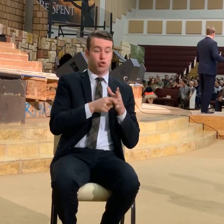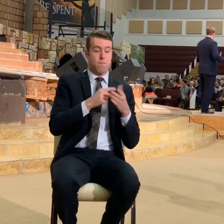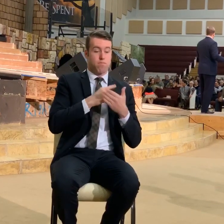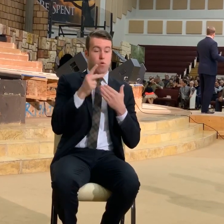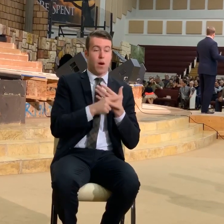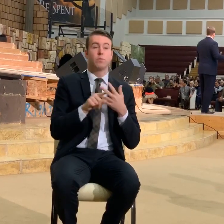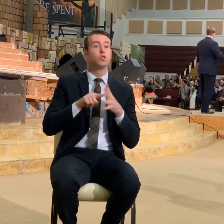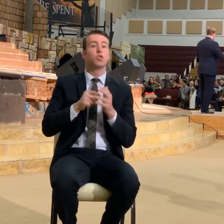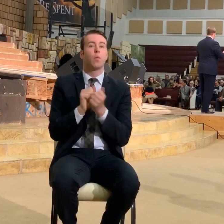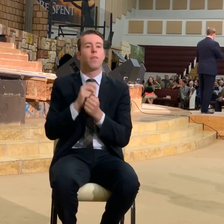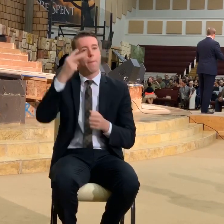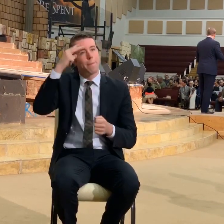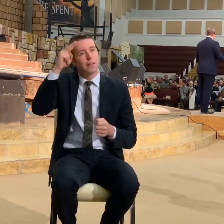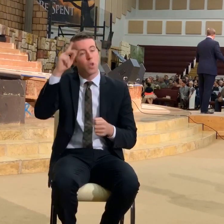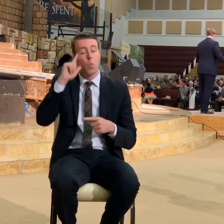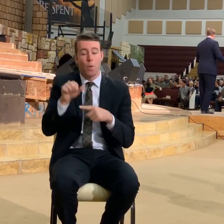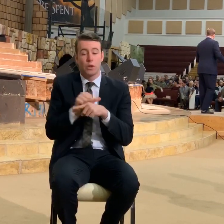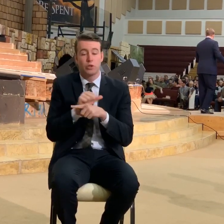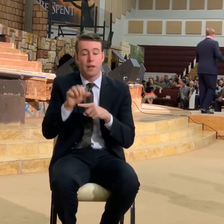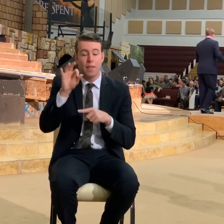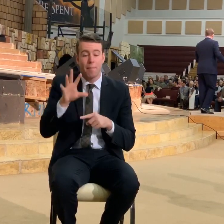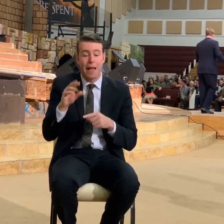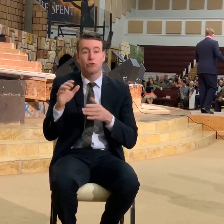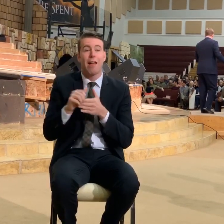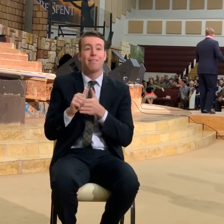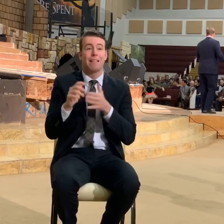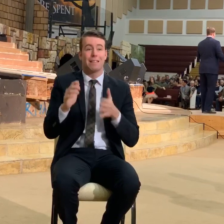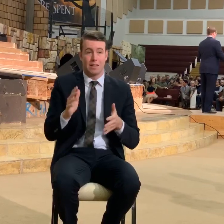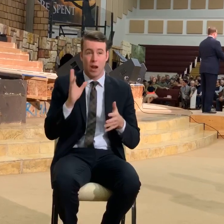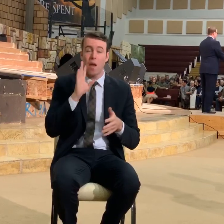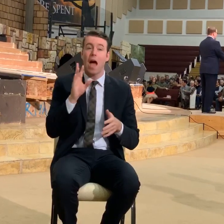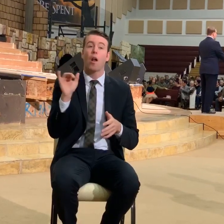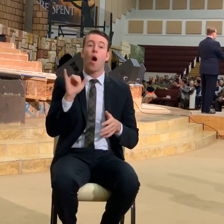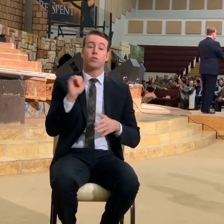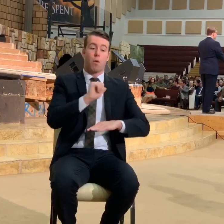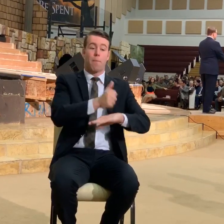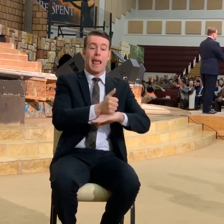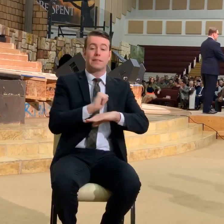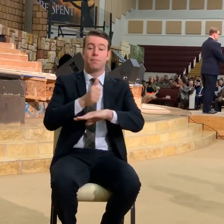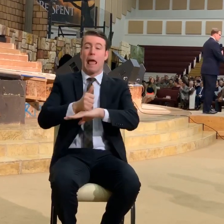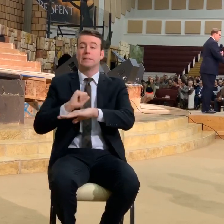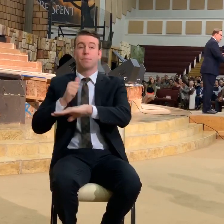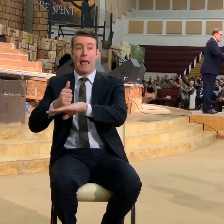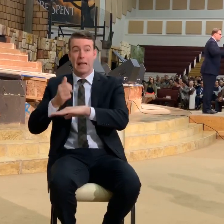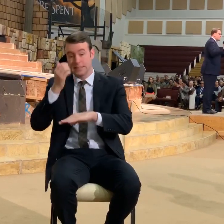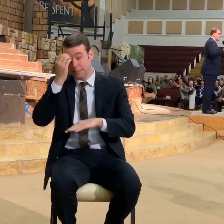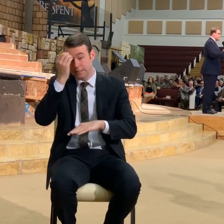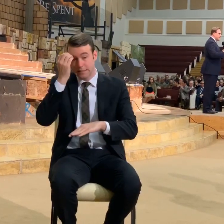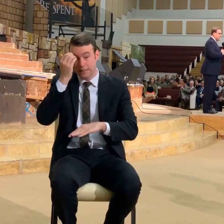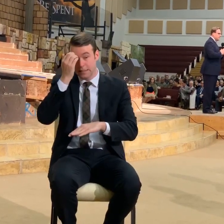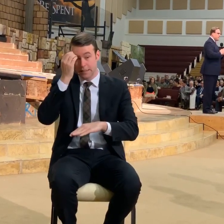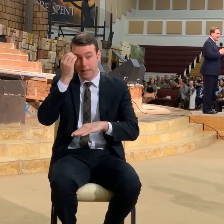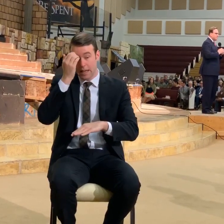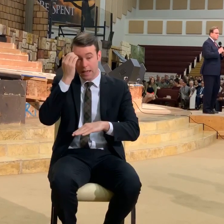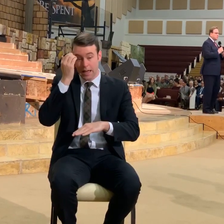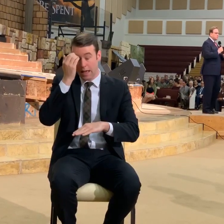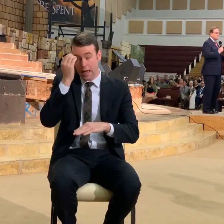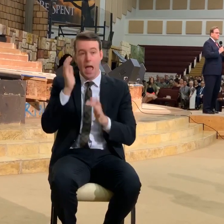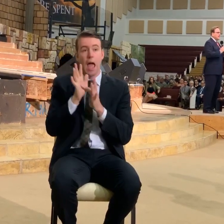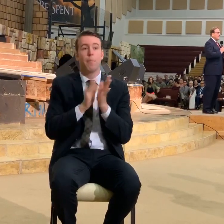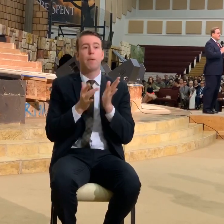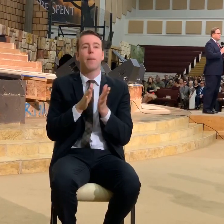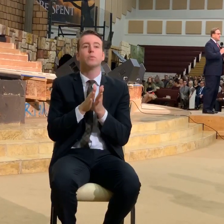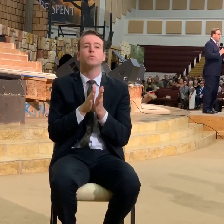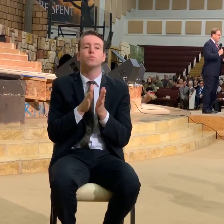and we're going to be training pastors and leaders. And planting at some point, as soon as all of this comes together, a Bible